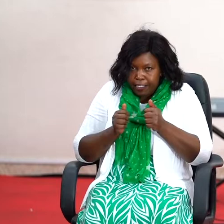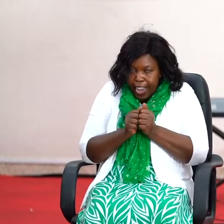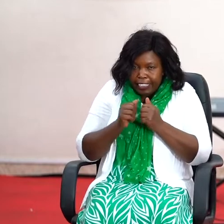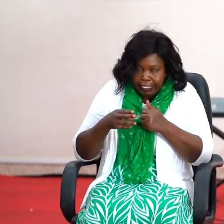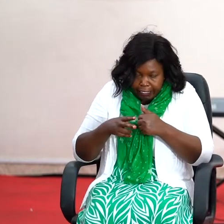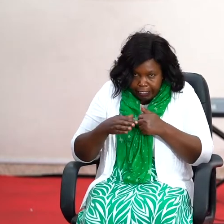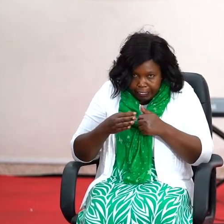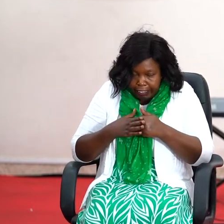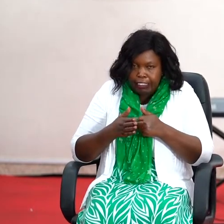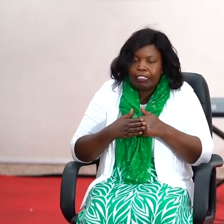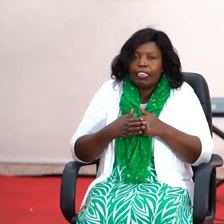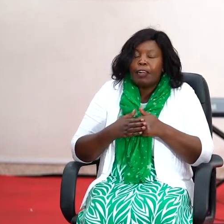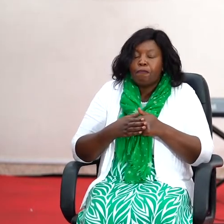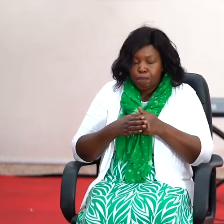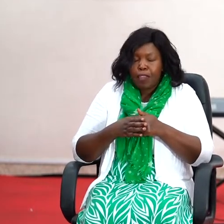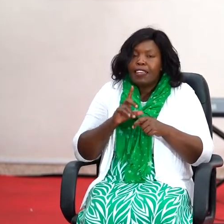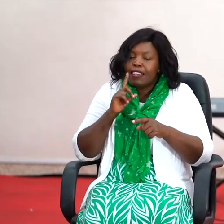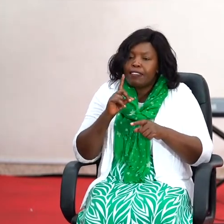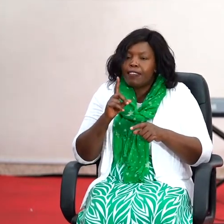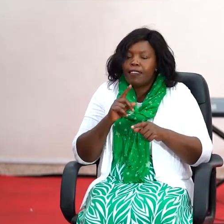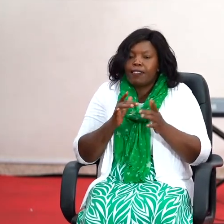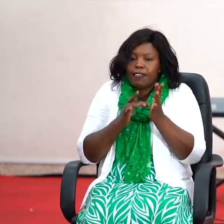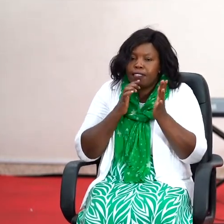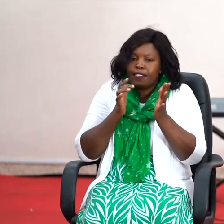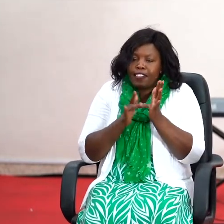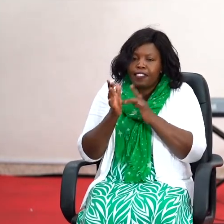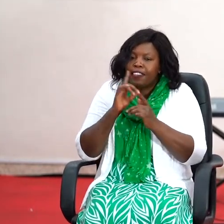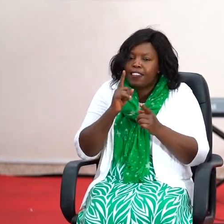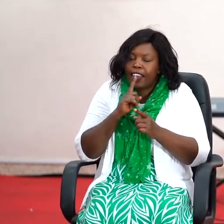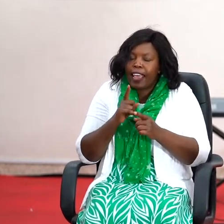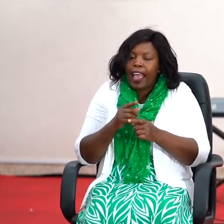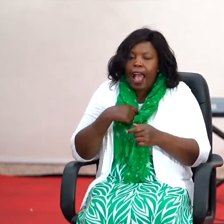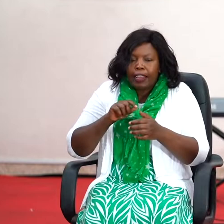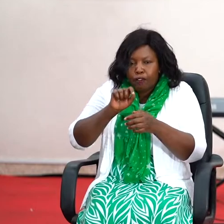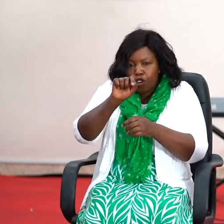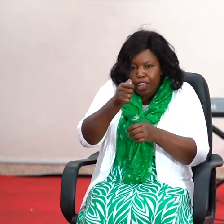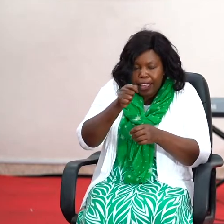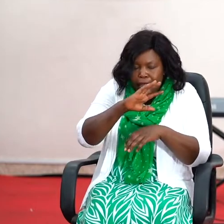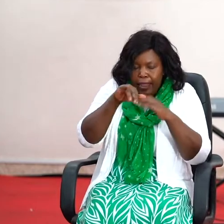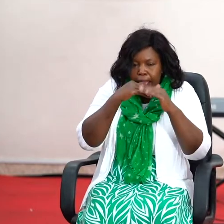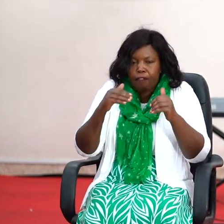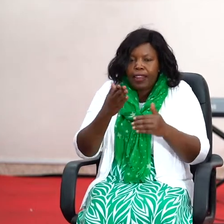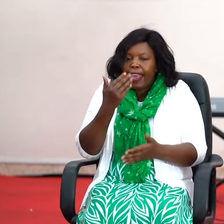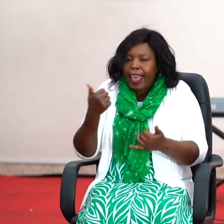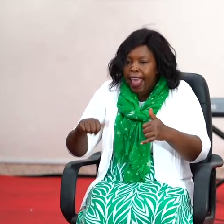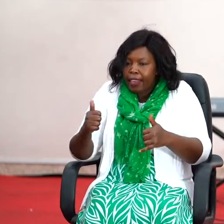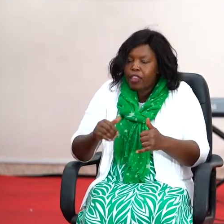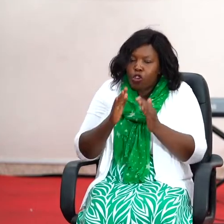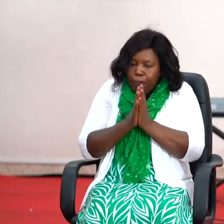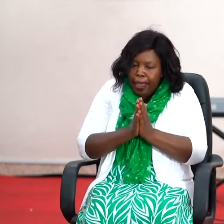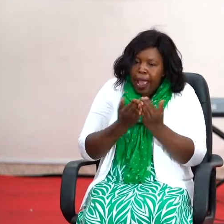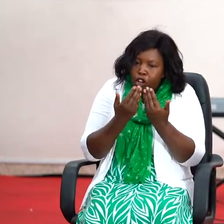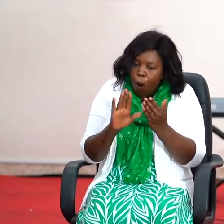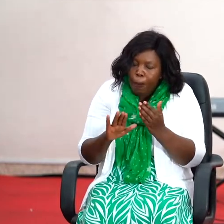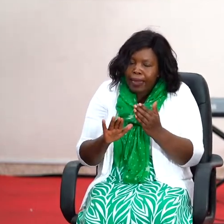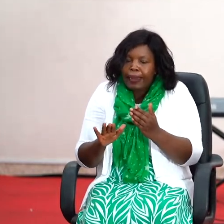Jesus said, I will give you the keys of the kingdom of heaven. Whatever you bind on earth will be bound in heaven, and whatever you lose on